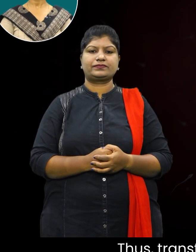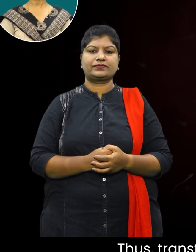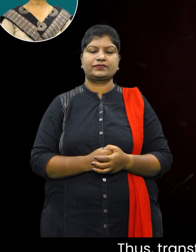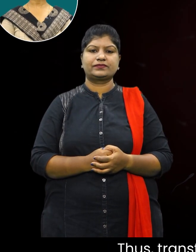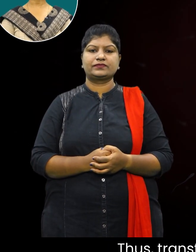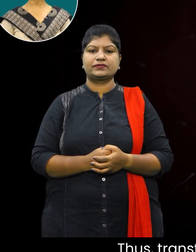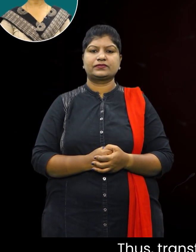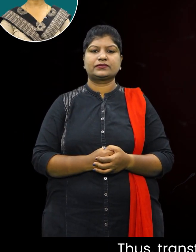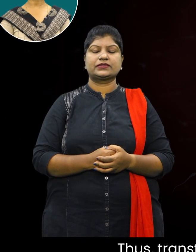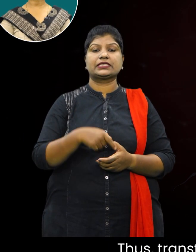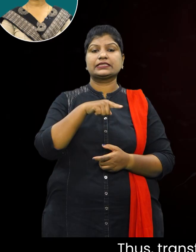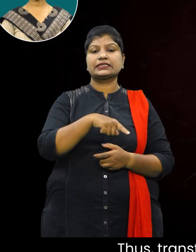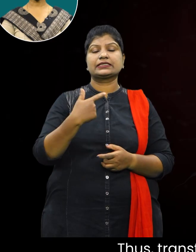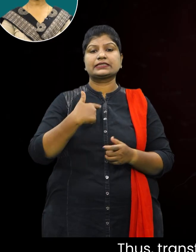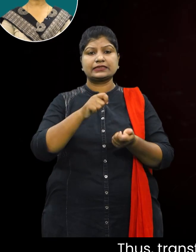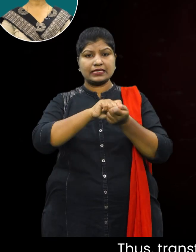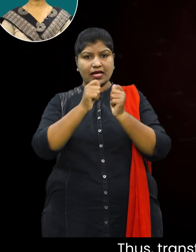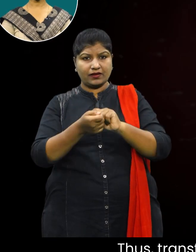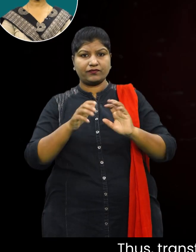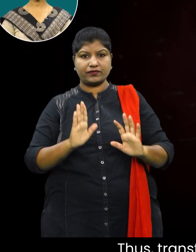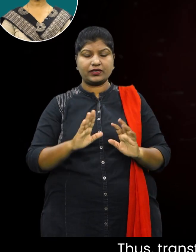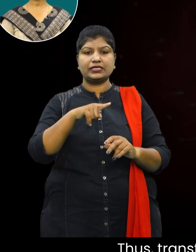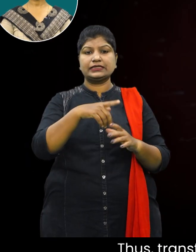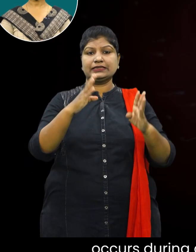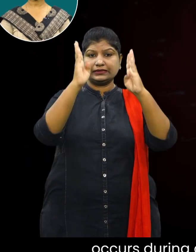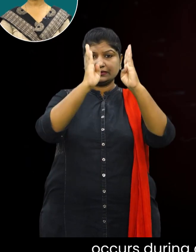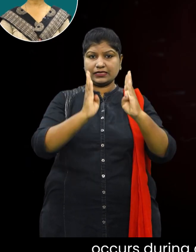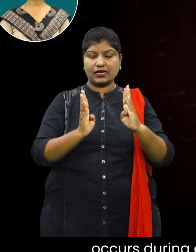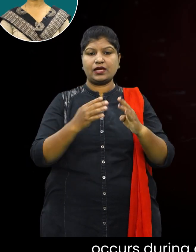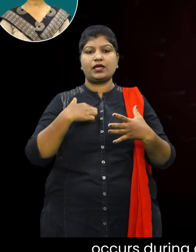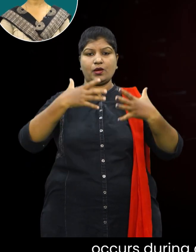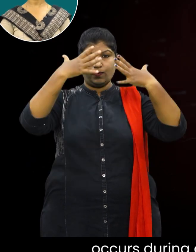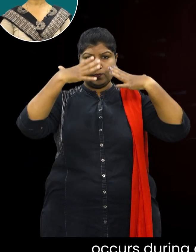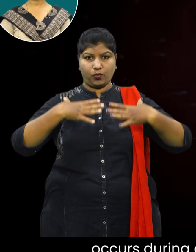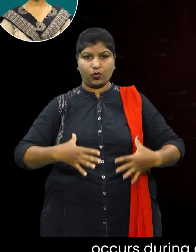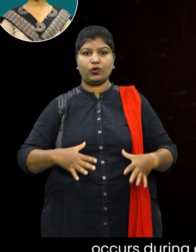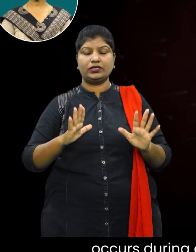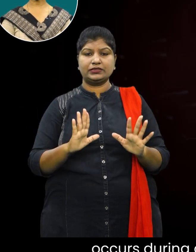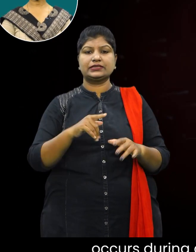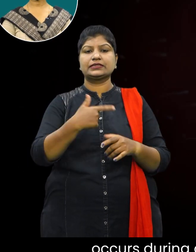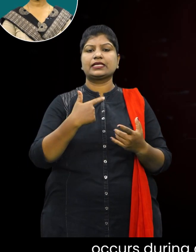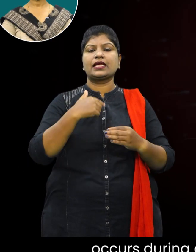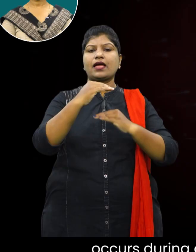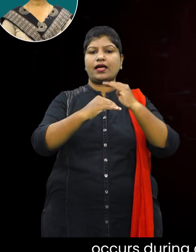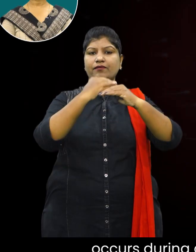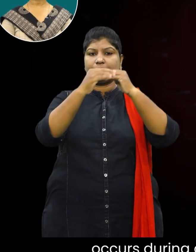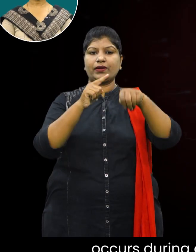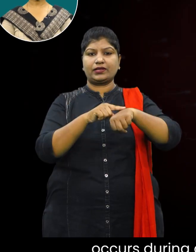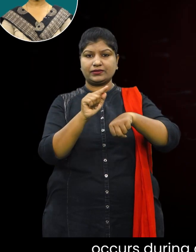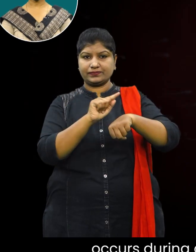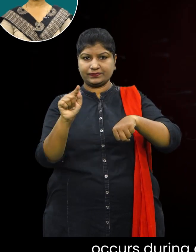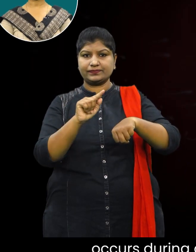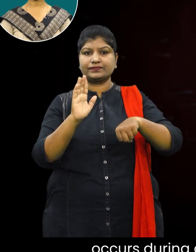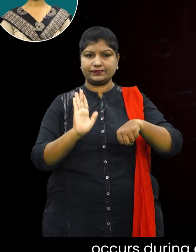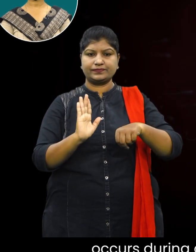Thus, transformation of the shape of the body occurs during development over a period